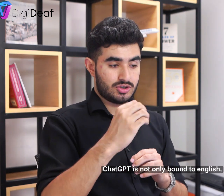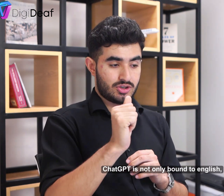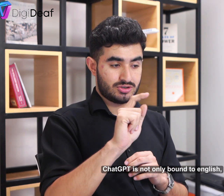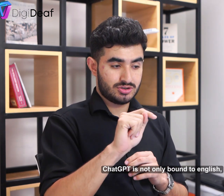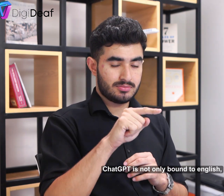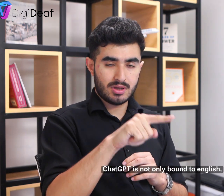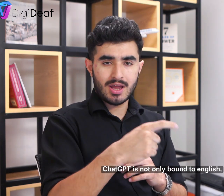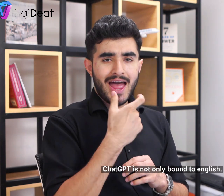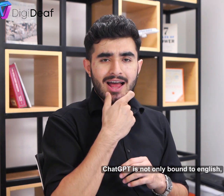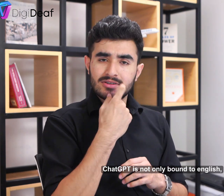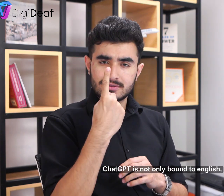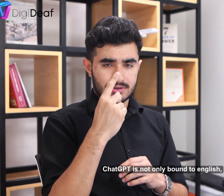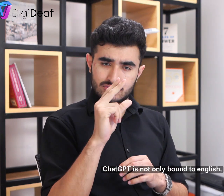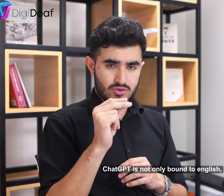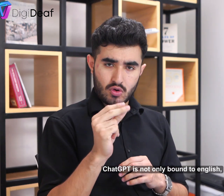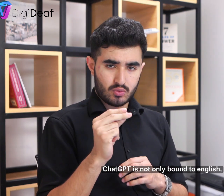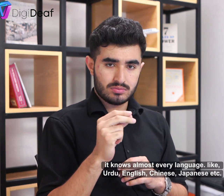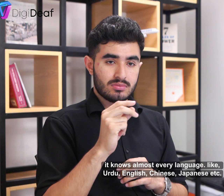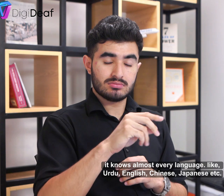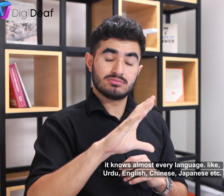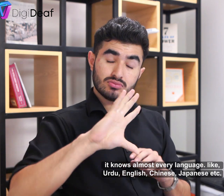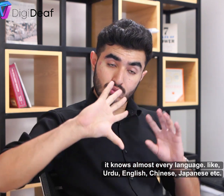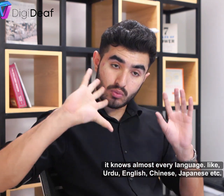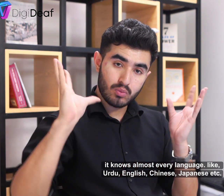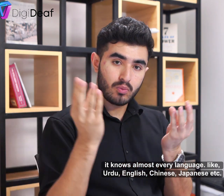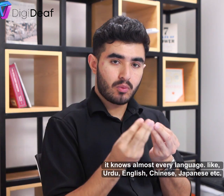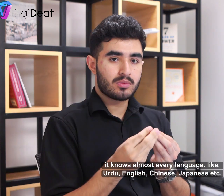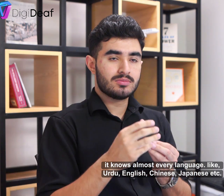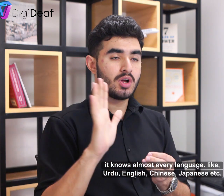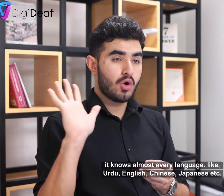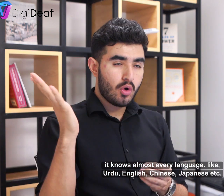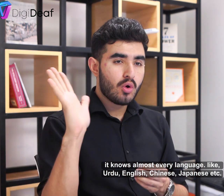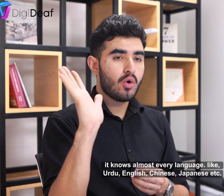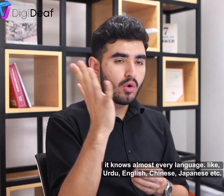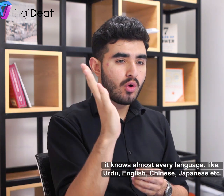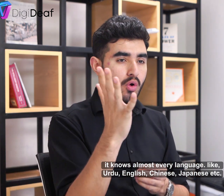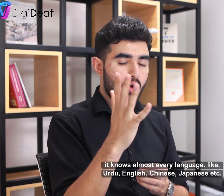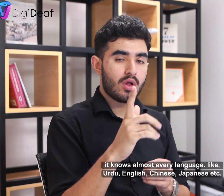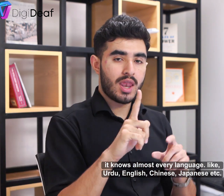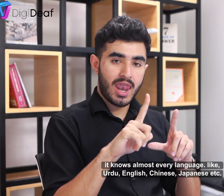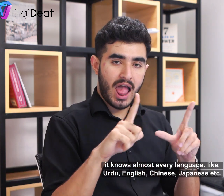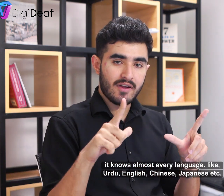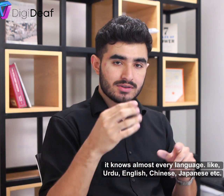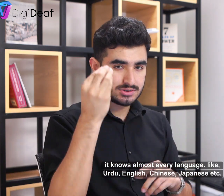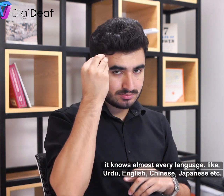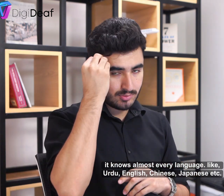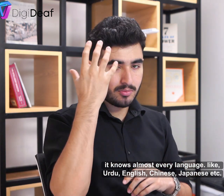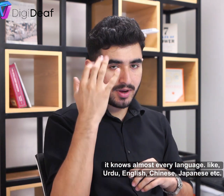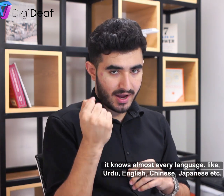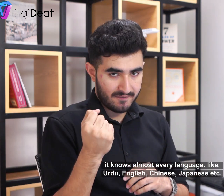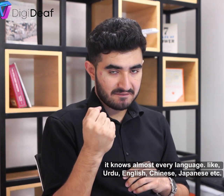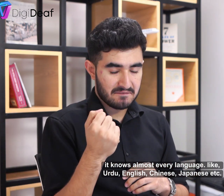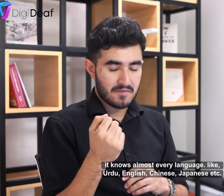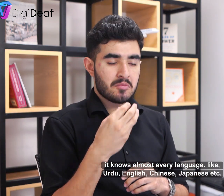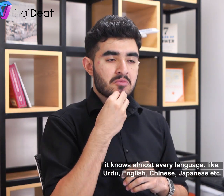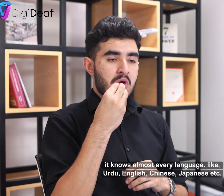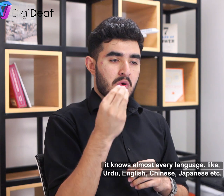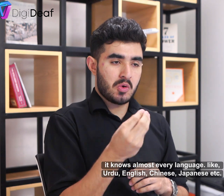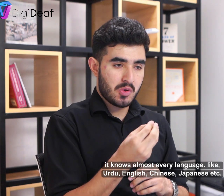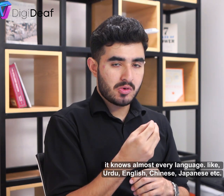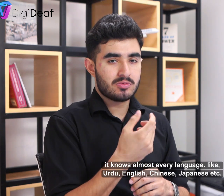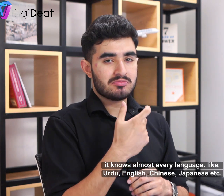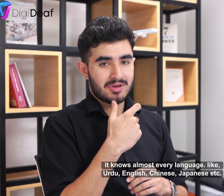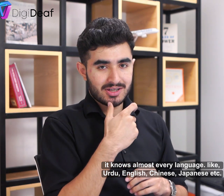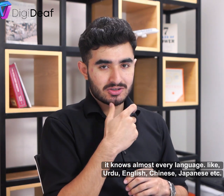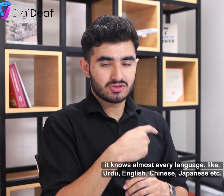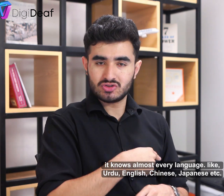ChatGPT is not only bound to English, it knows almost every language, like Urdu, English, Chinese, Japanese, etc.